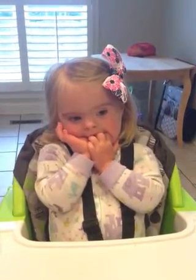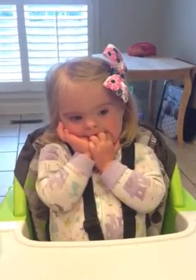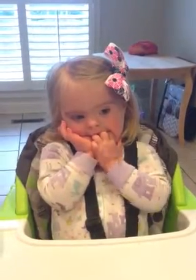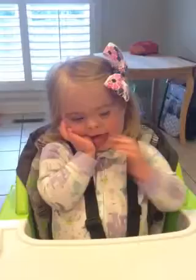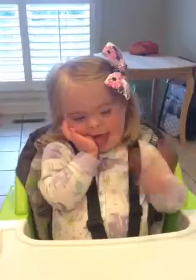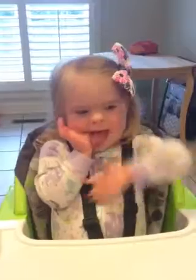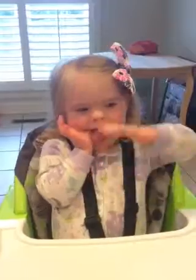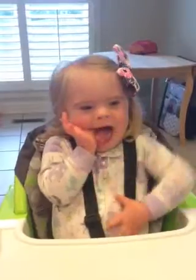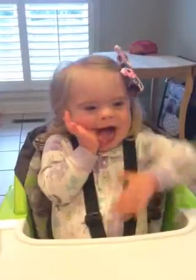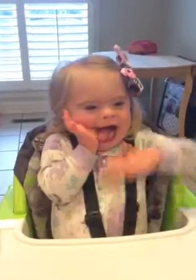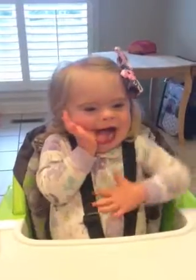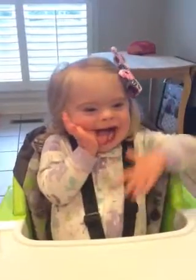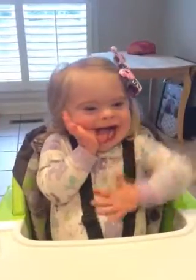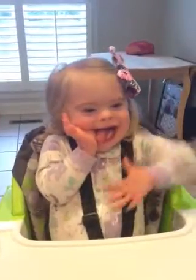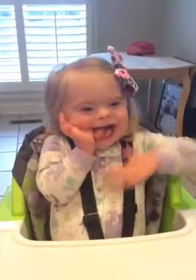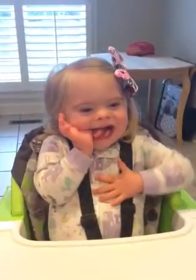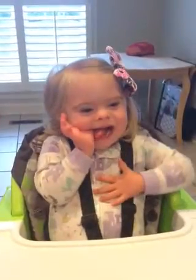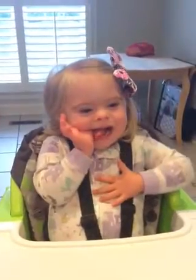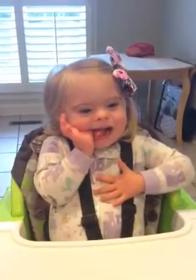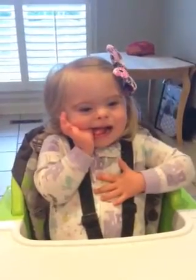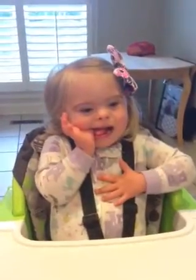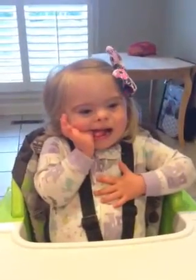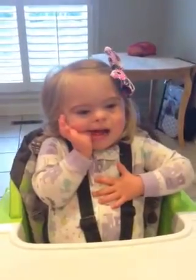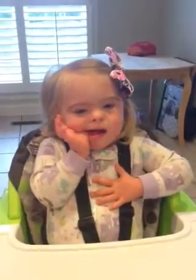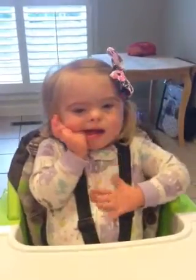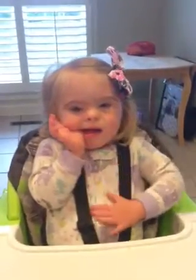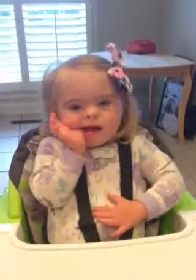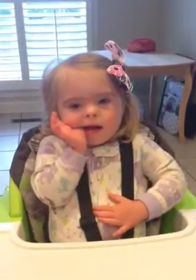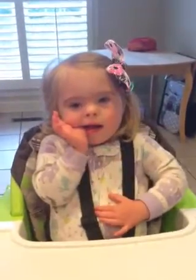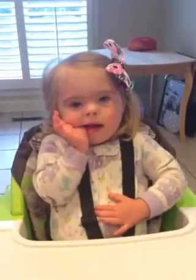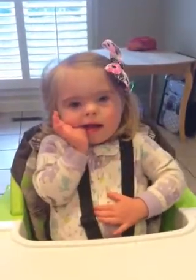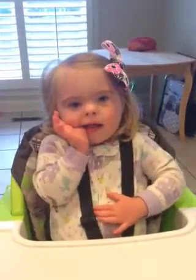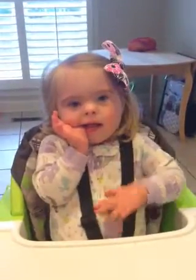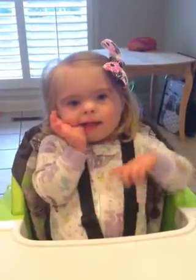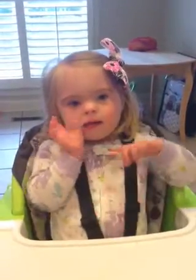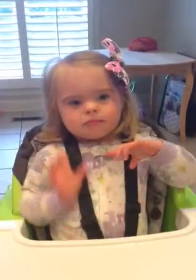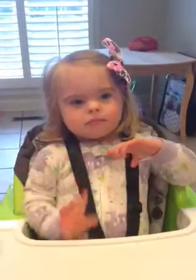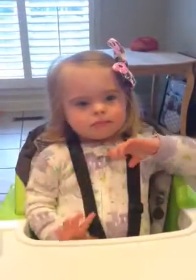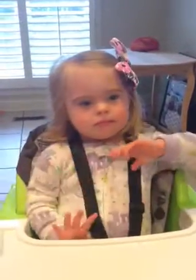Sign dog. Thank you. Or bird. Can you sign bird?